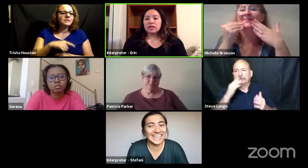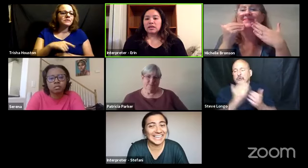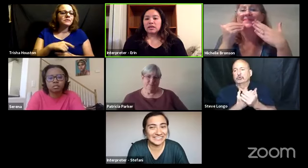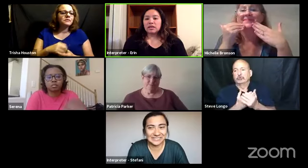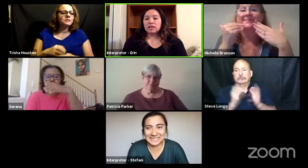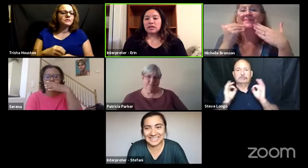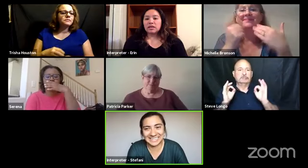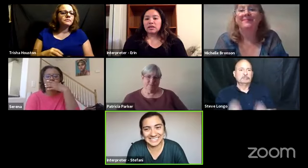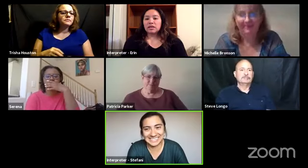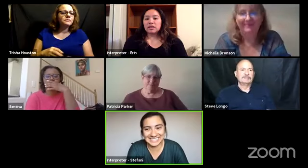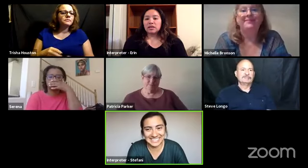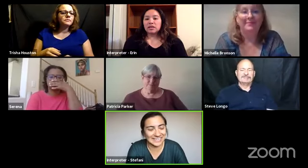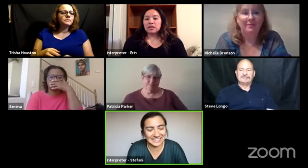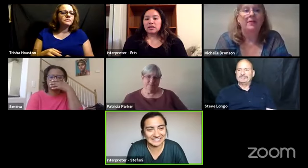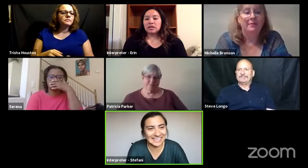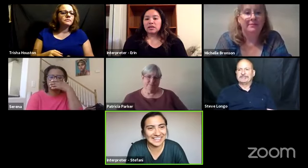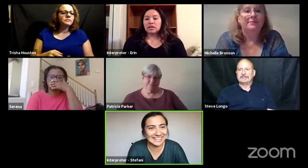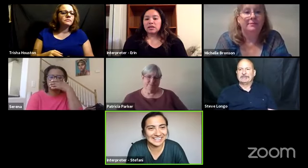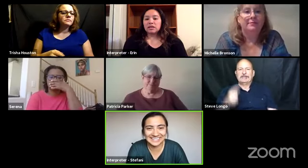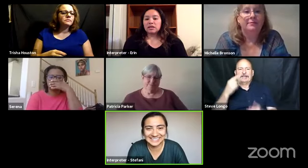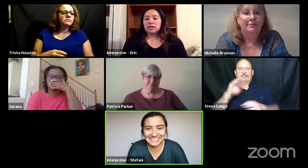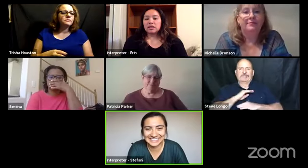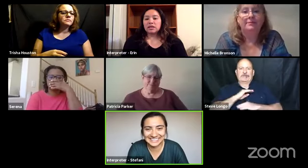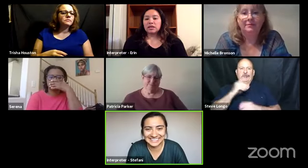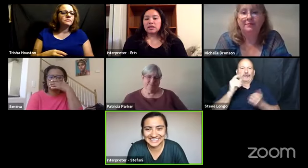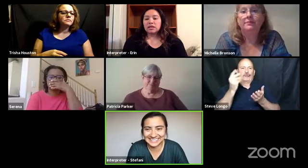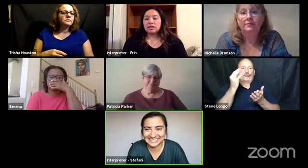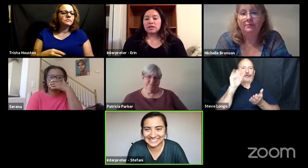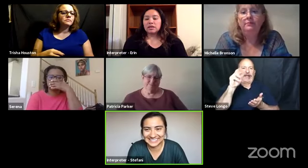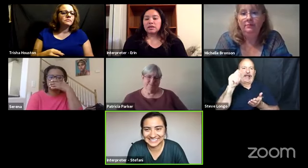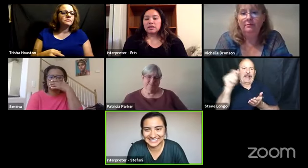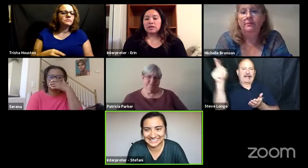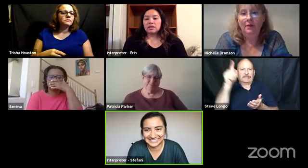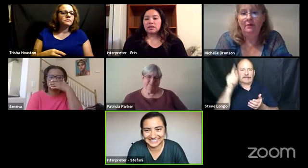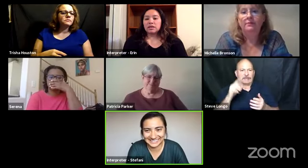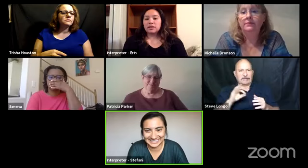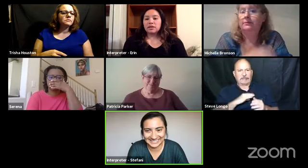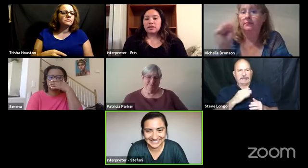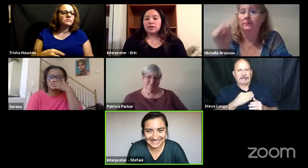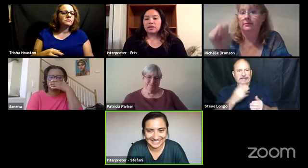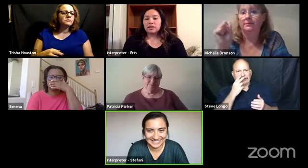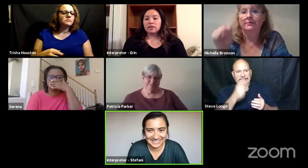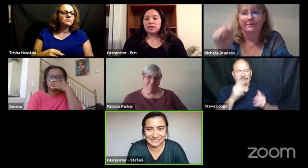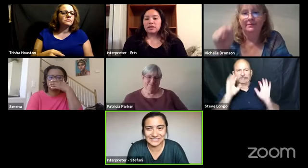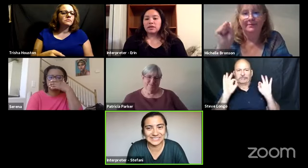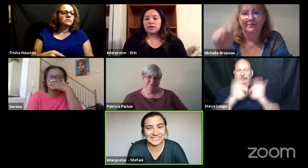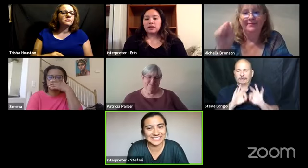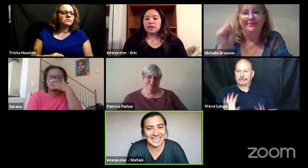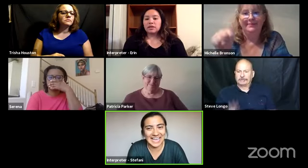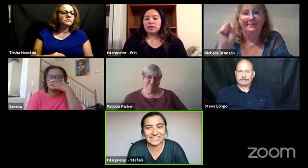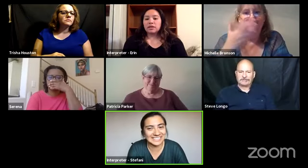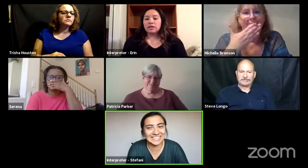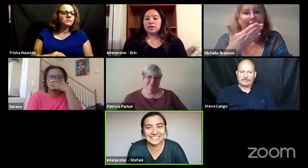Thank you, everybody. This is Steve. Thank you again. It feels good to have this done. Thank